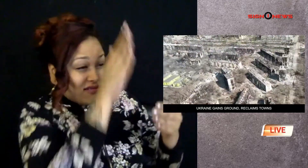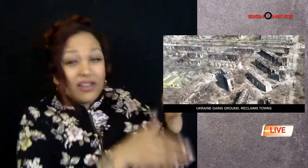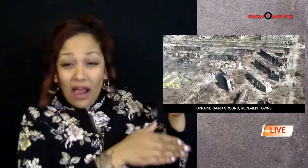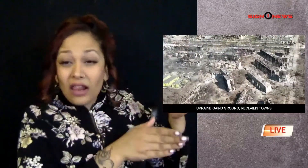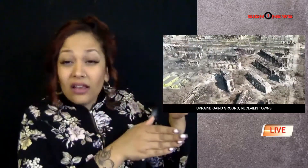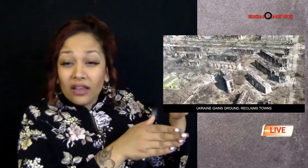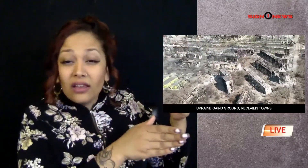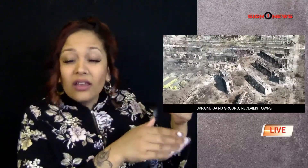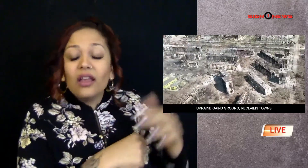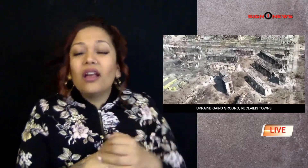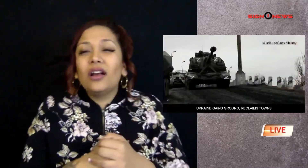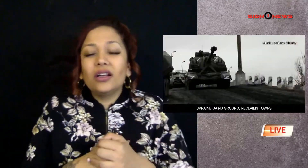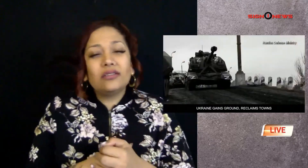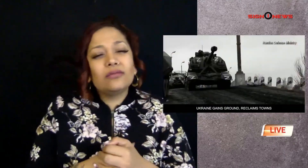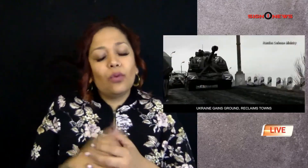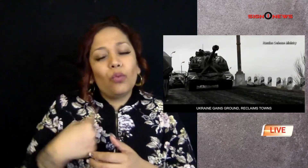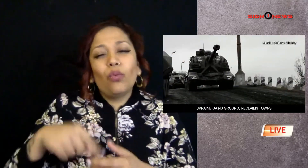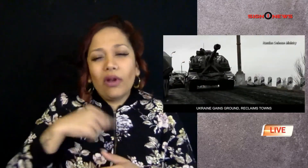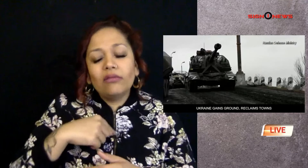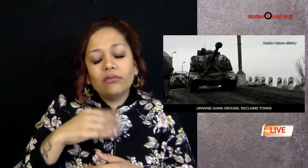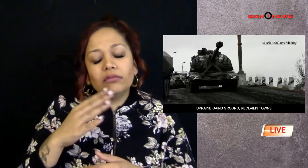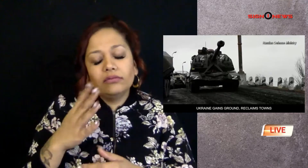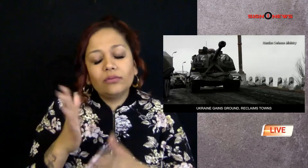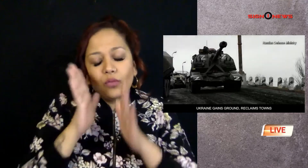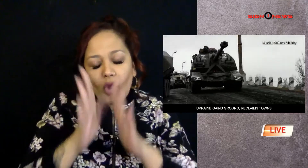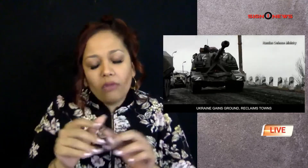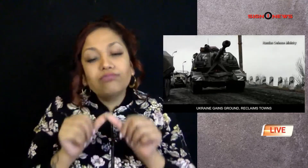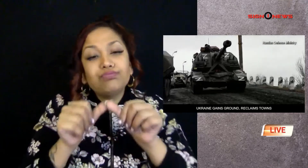Unfortunately, until the war ends,